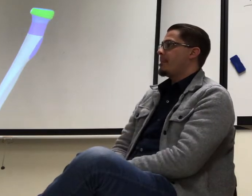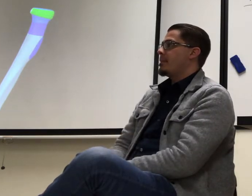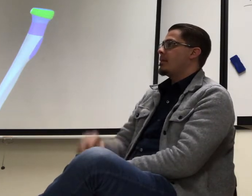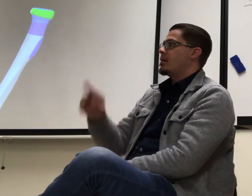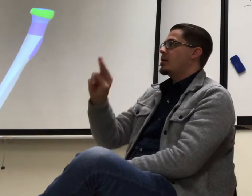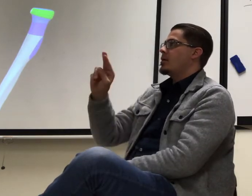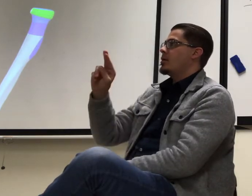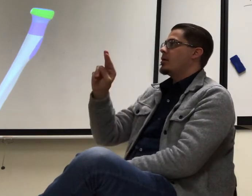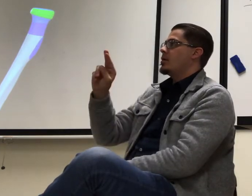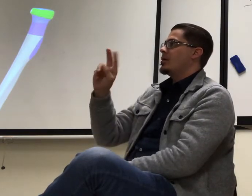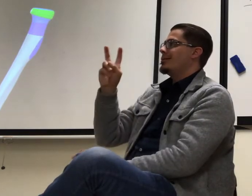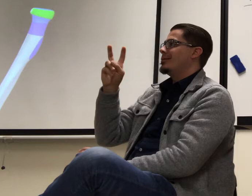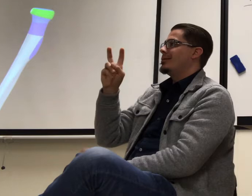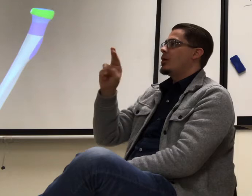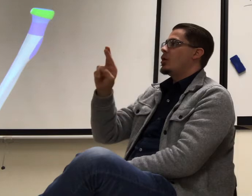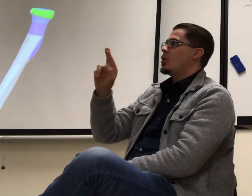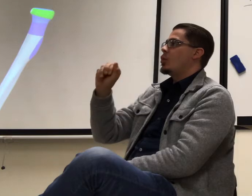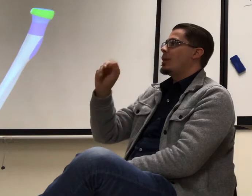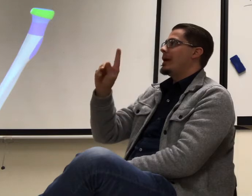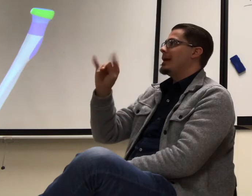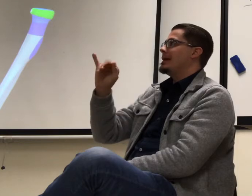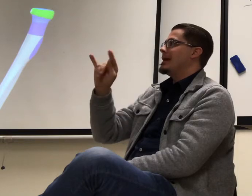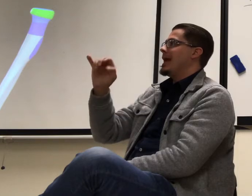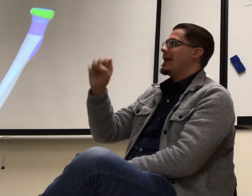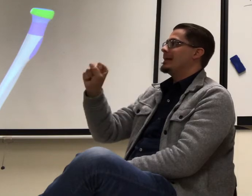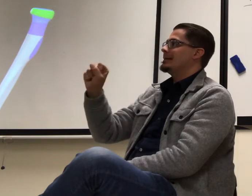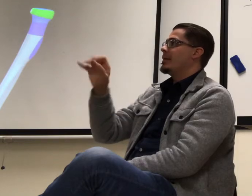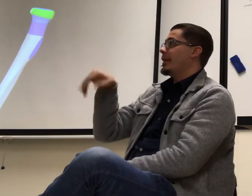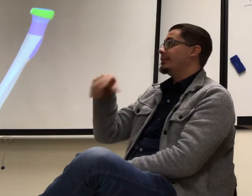radiates, hence the name of the bone,